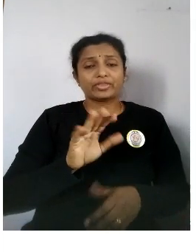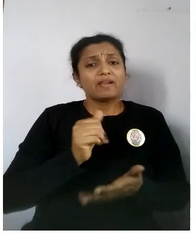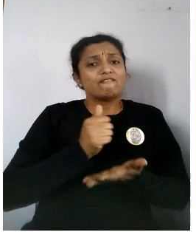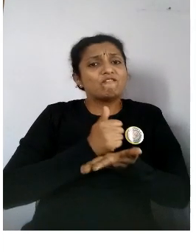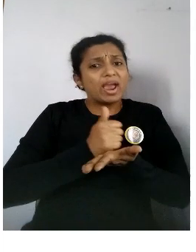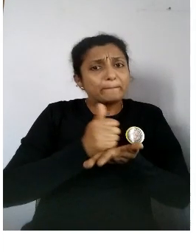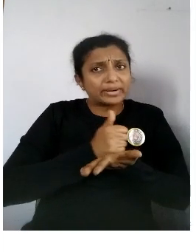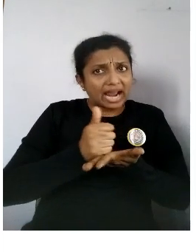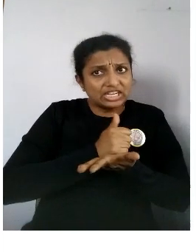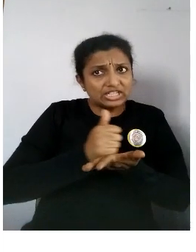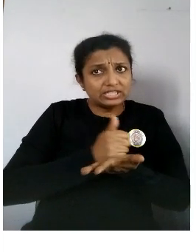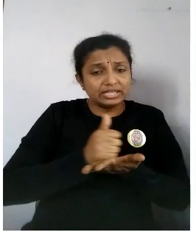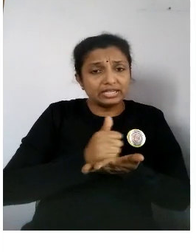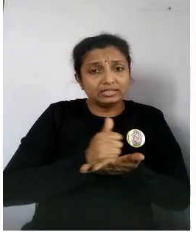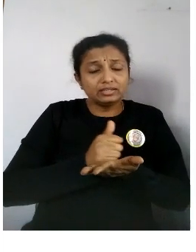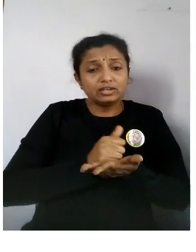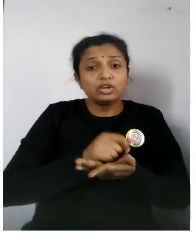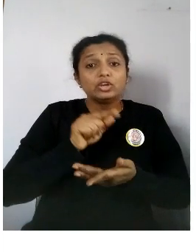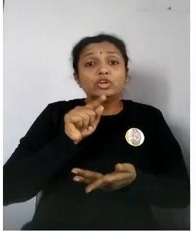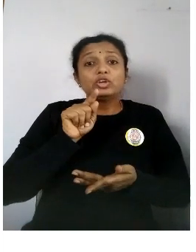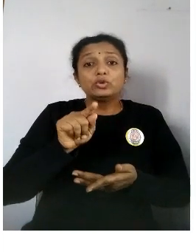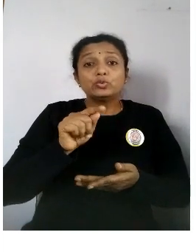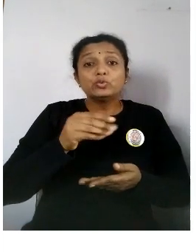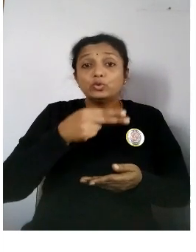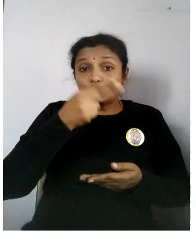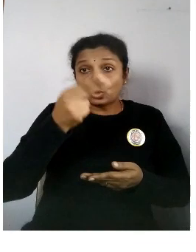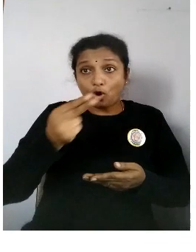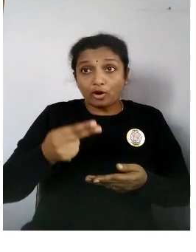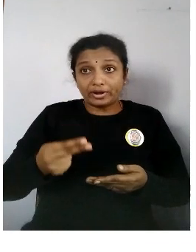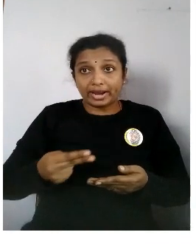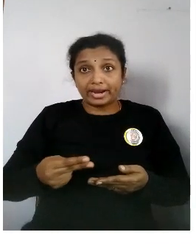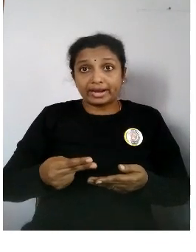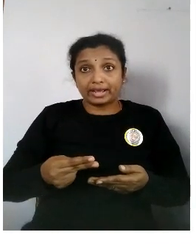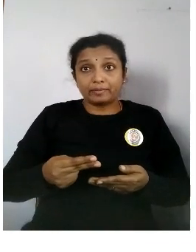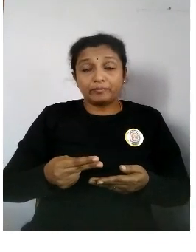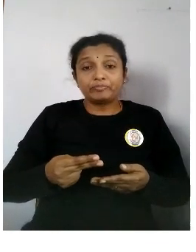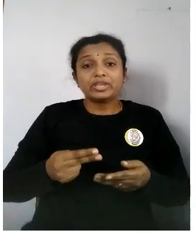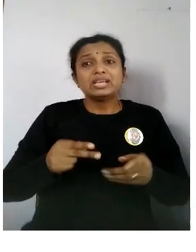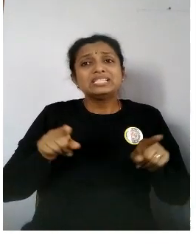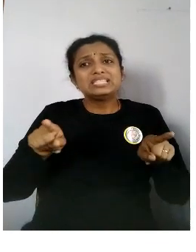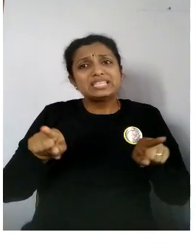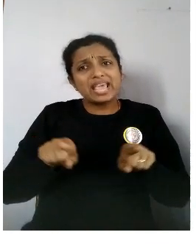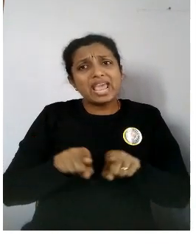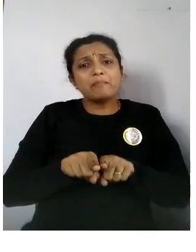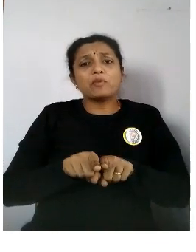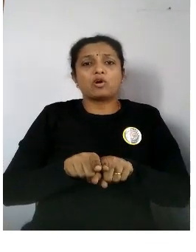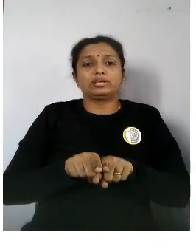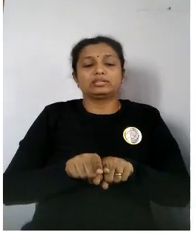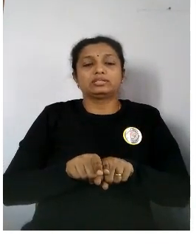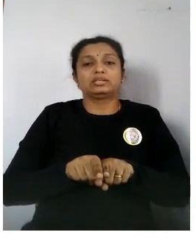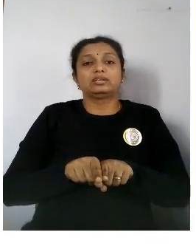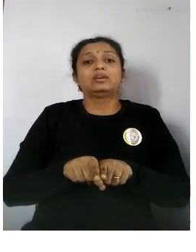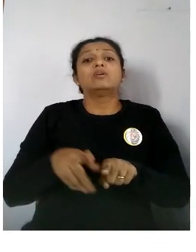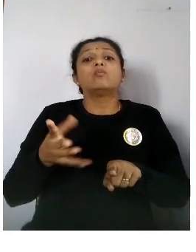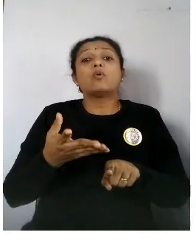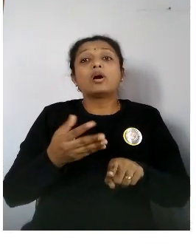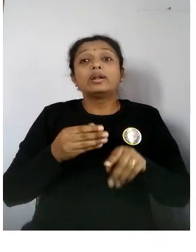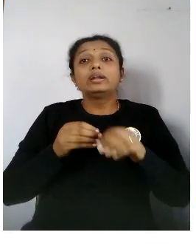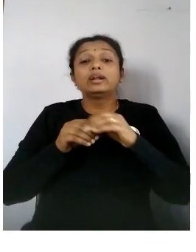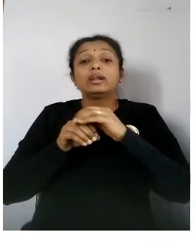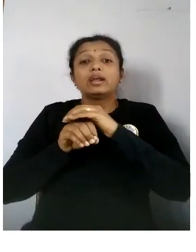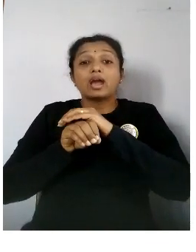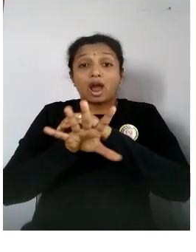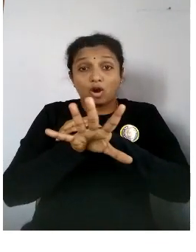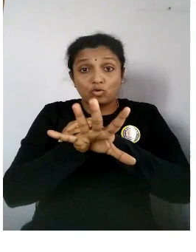Five, by practicing you draw diagram same order.